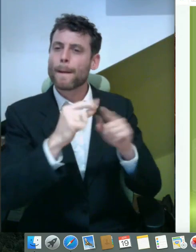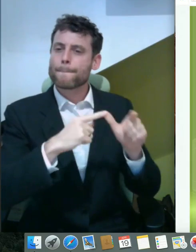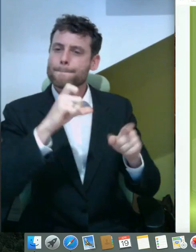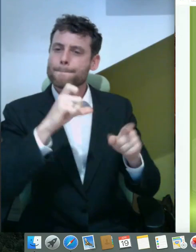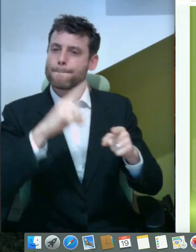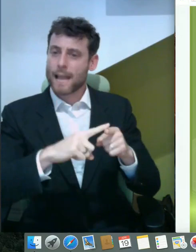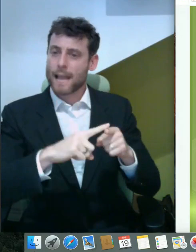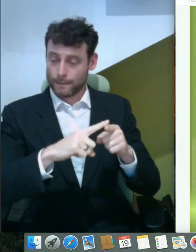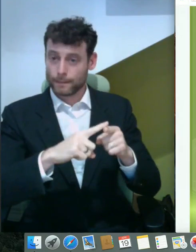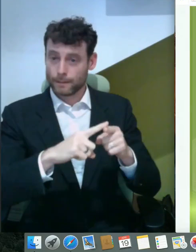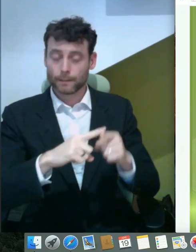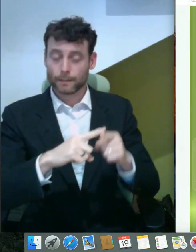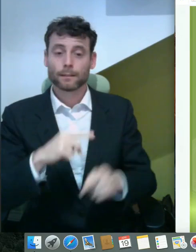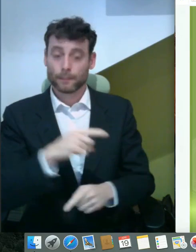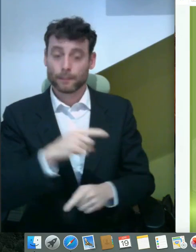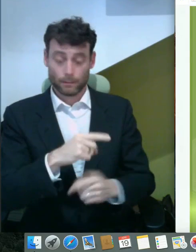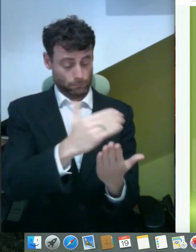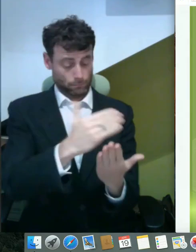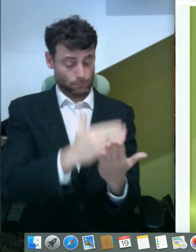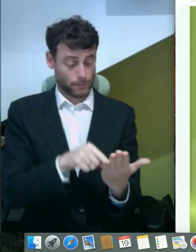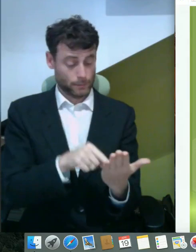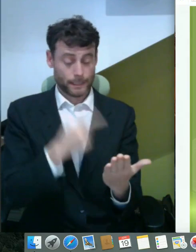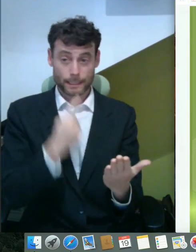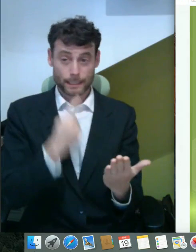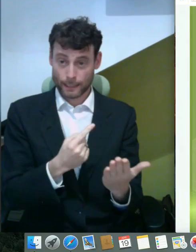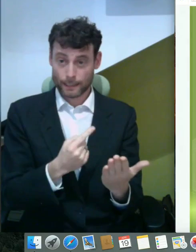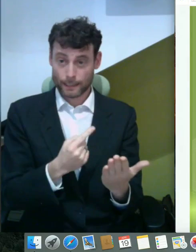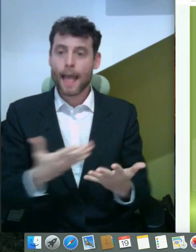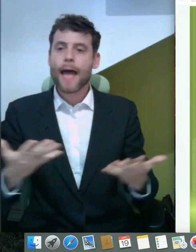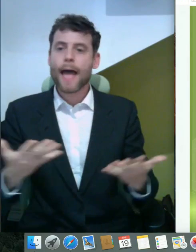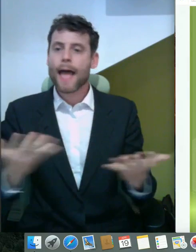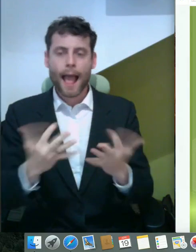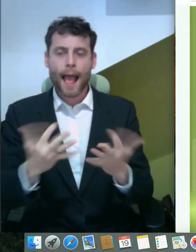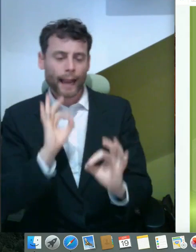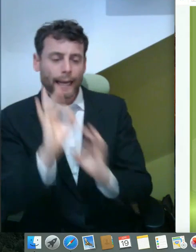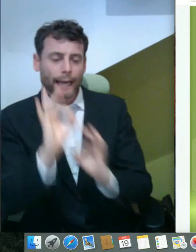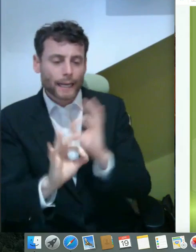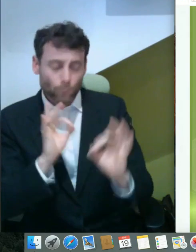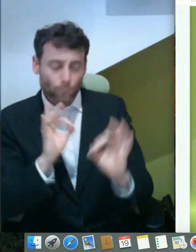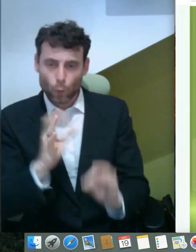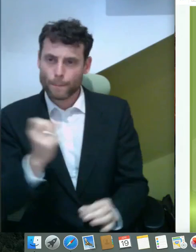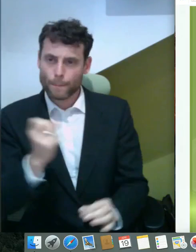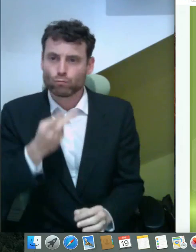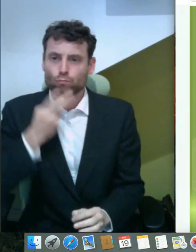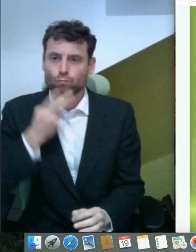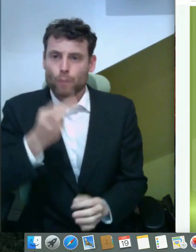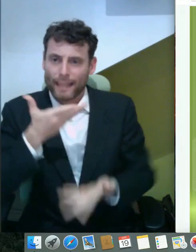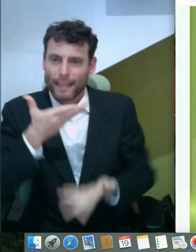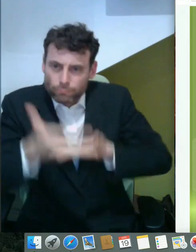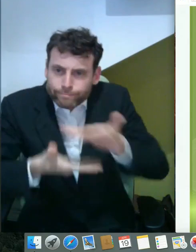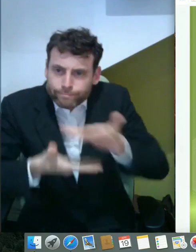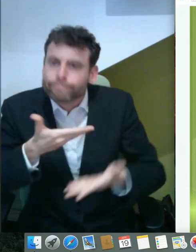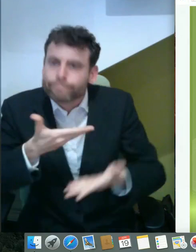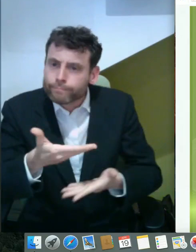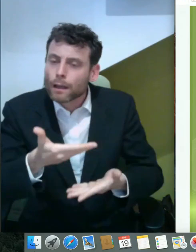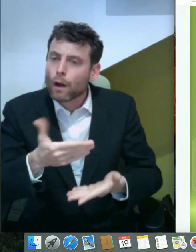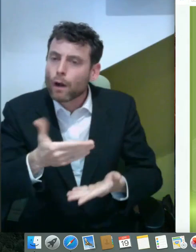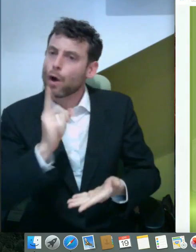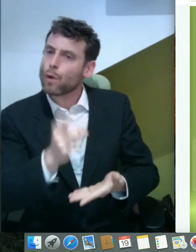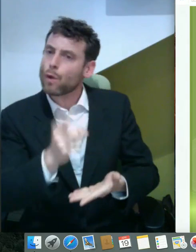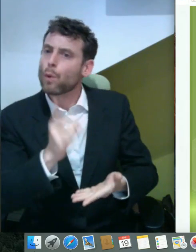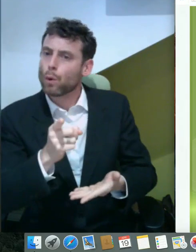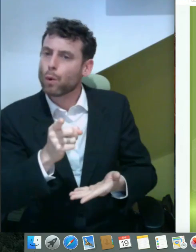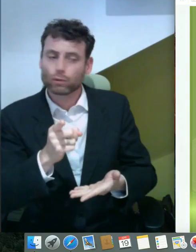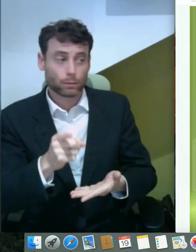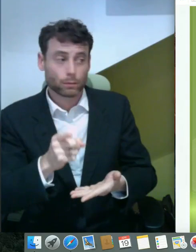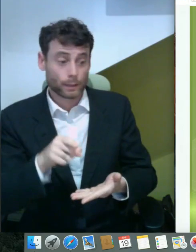at the beginning of any interview. So usually that will be